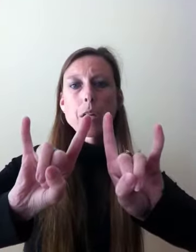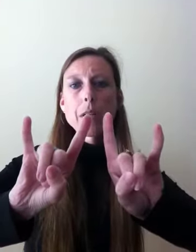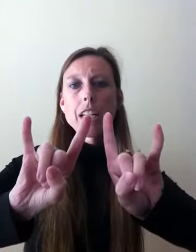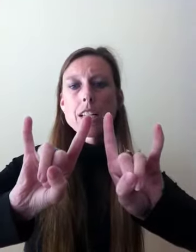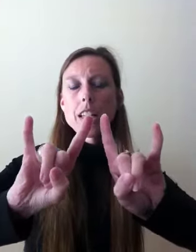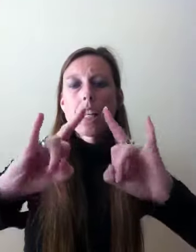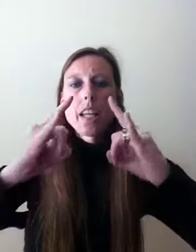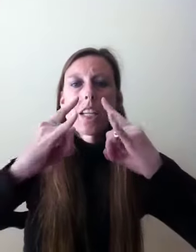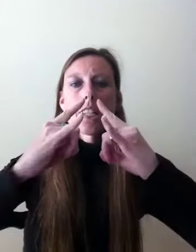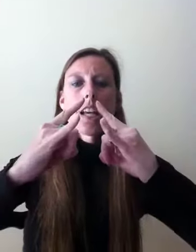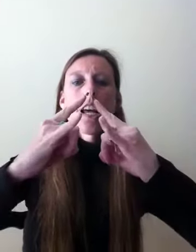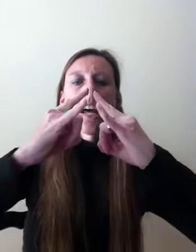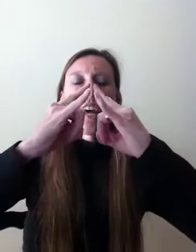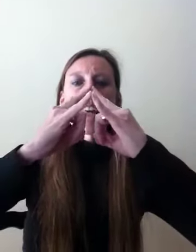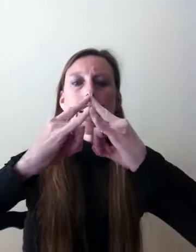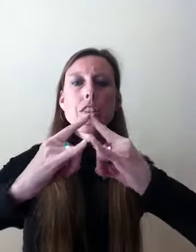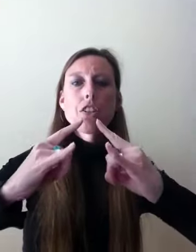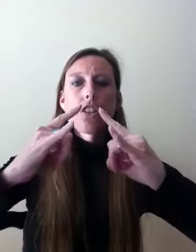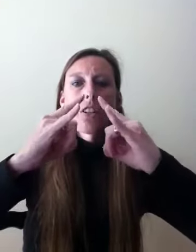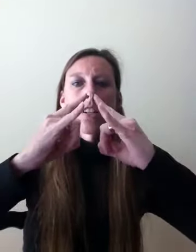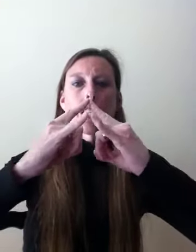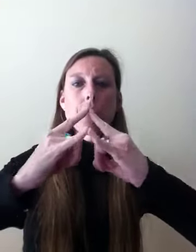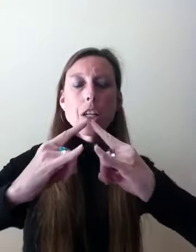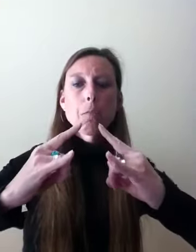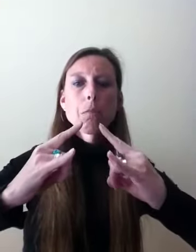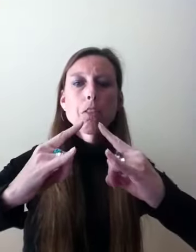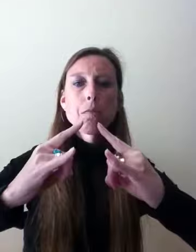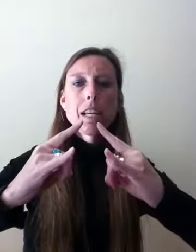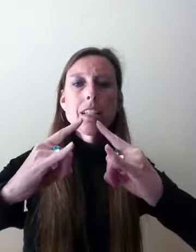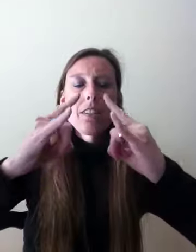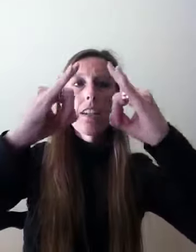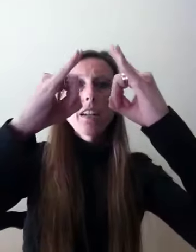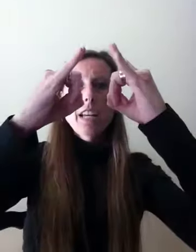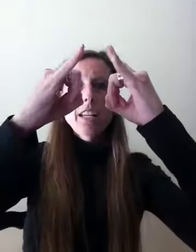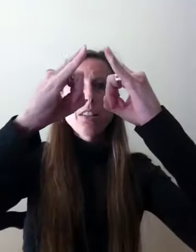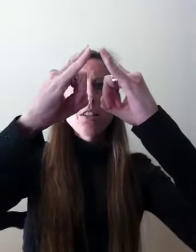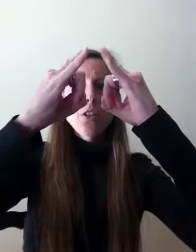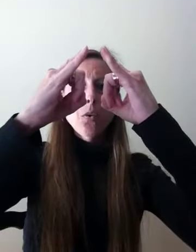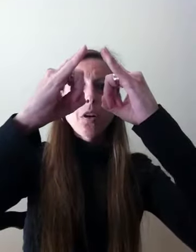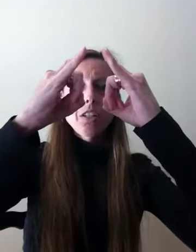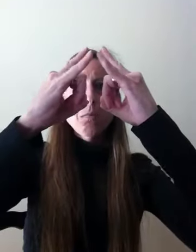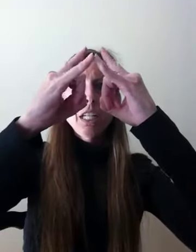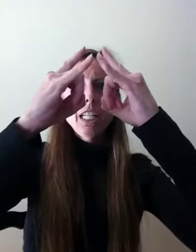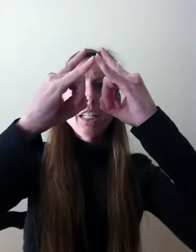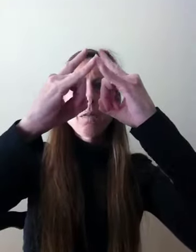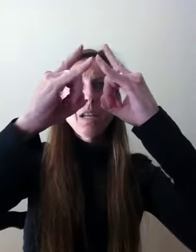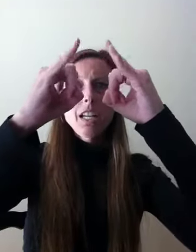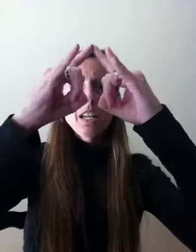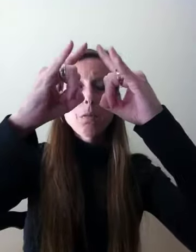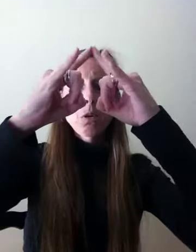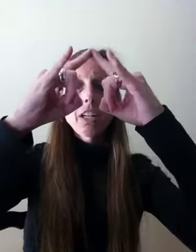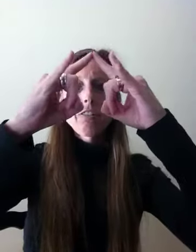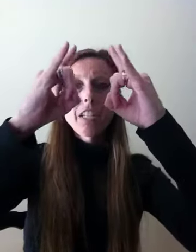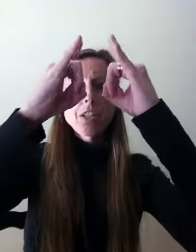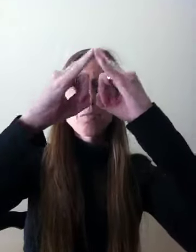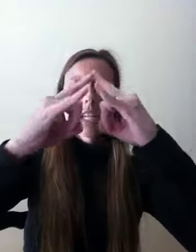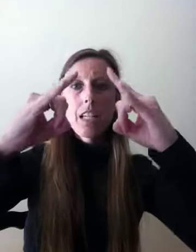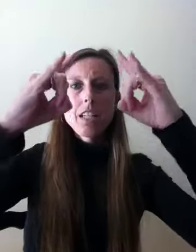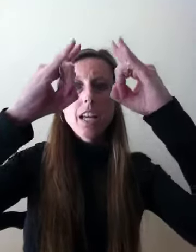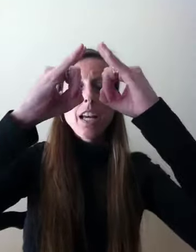camping is like this, and it's a double movement, and it's though your pinkies meet and your pointer fingers meet, and